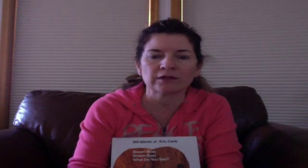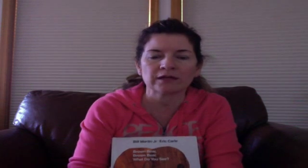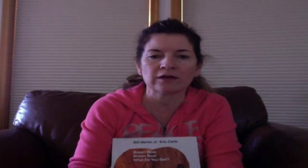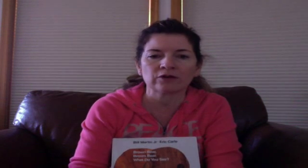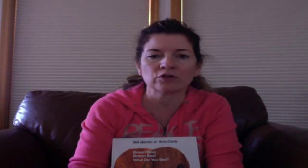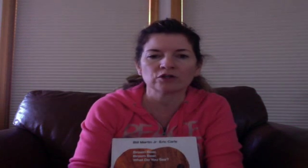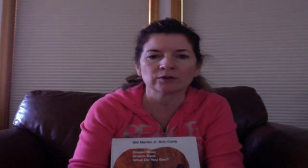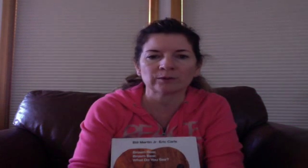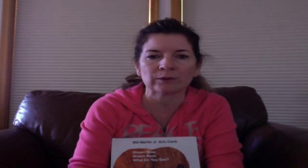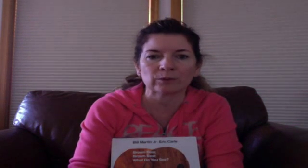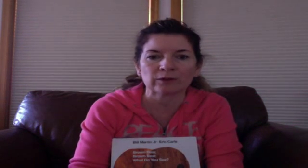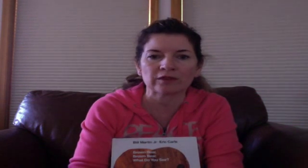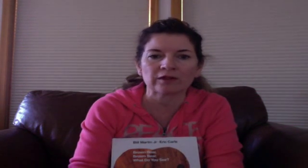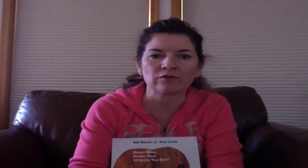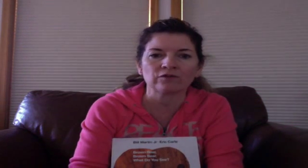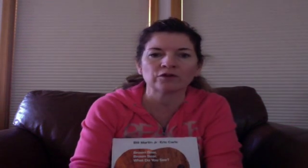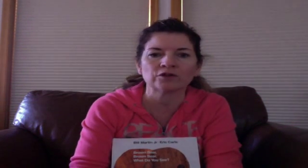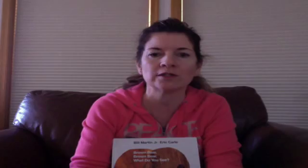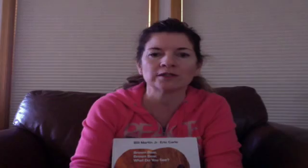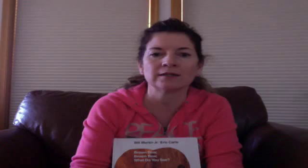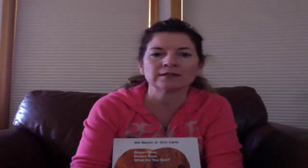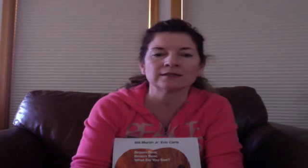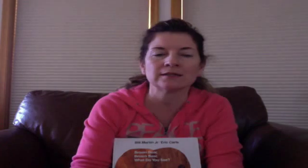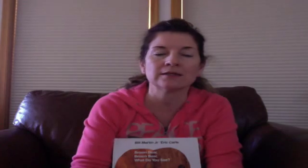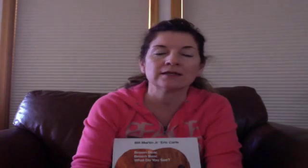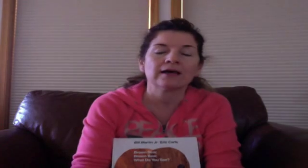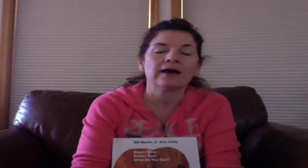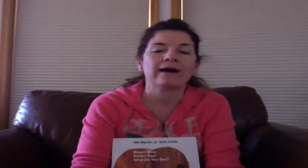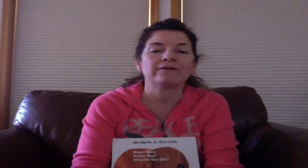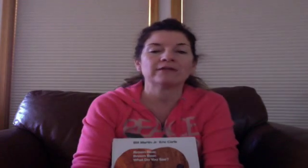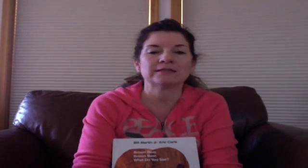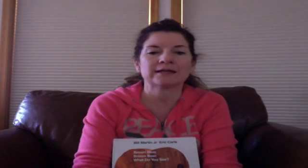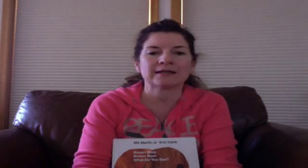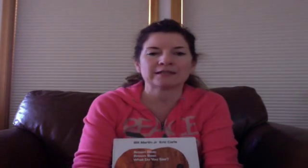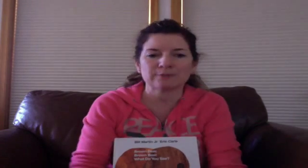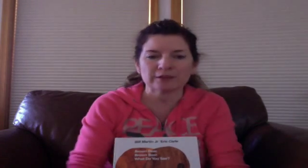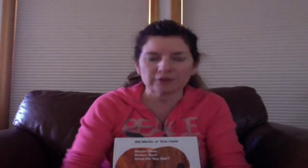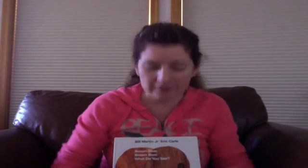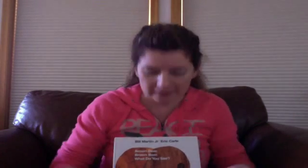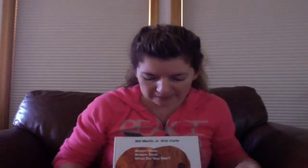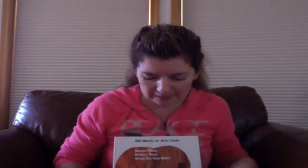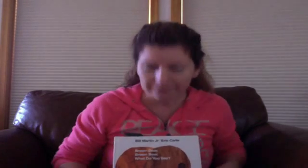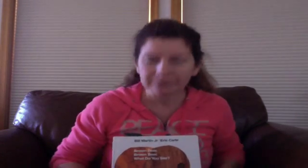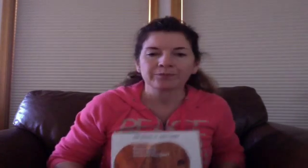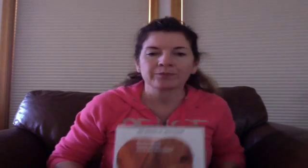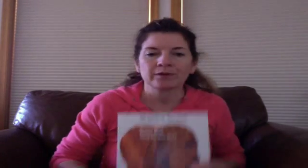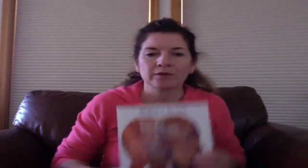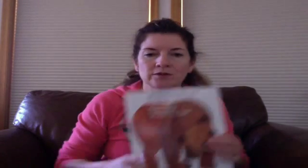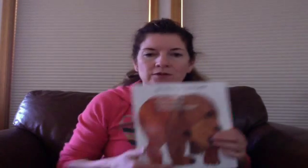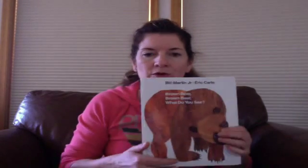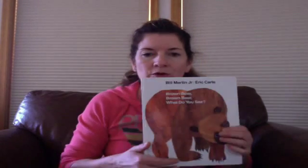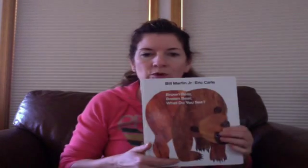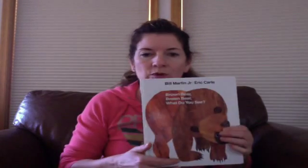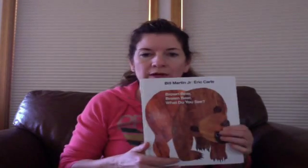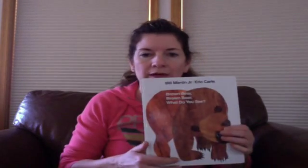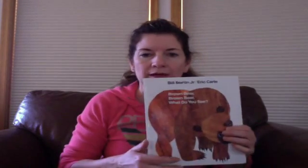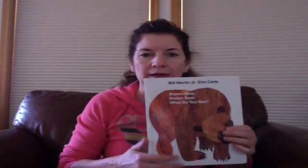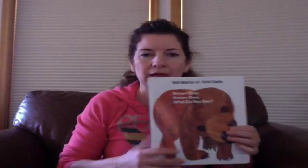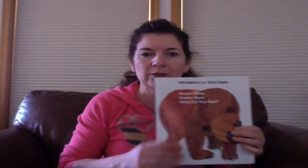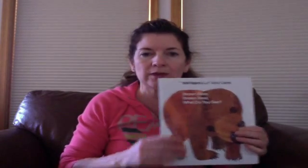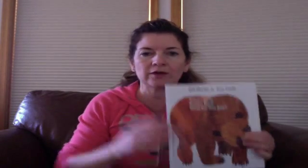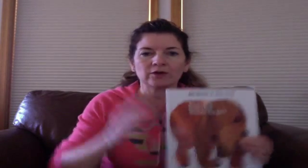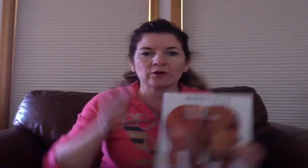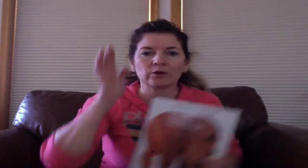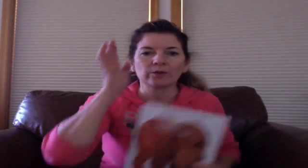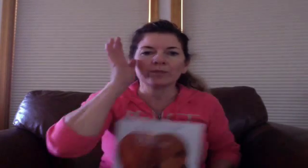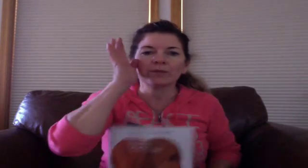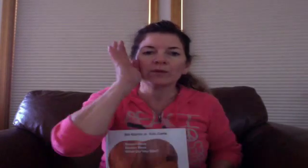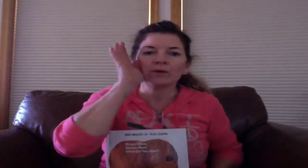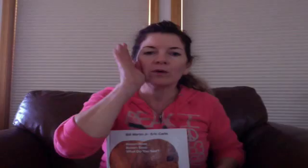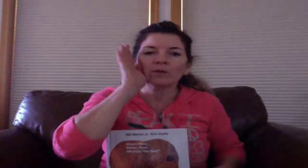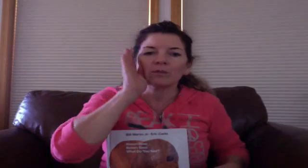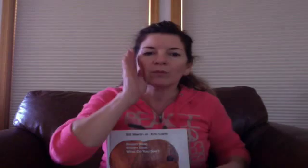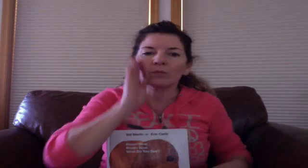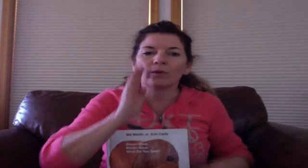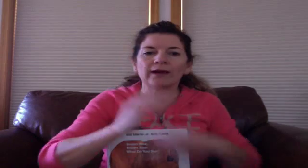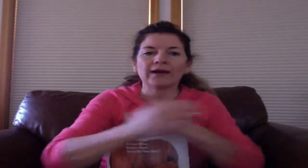younger children, what their versions of the signs may look like. So, here we go.